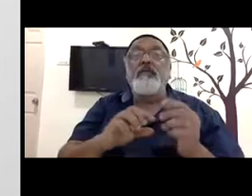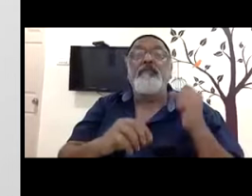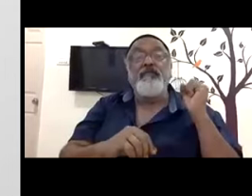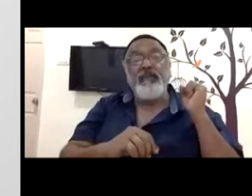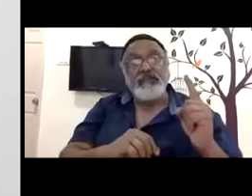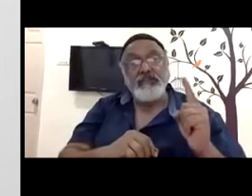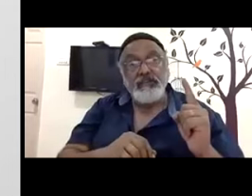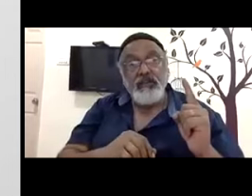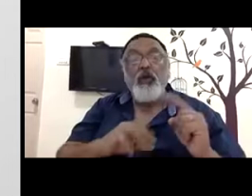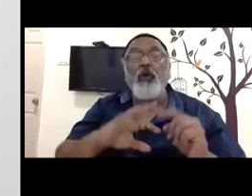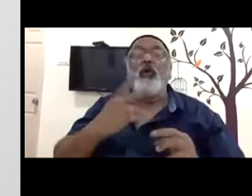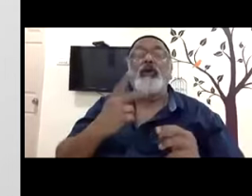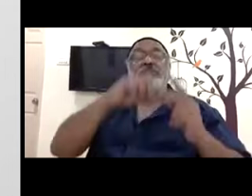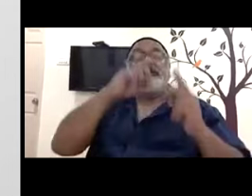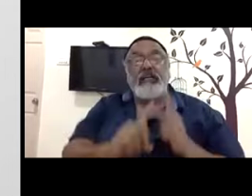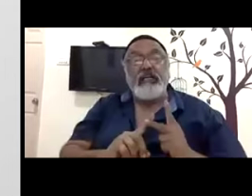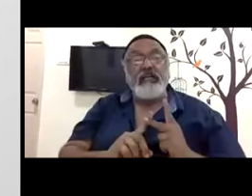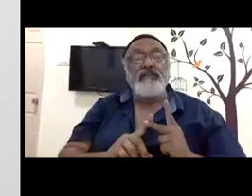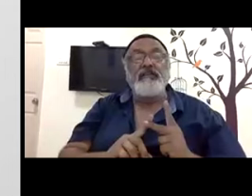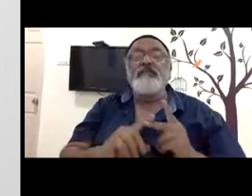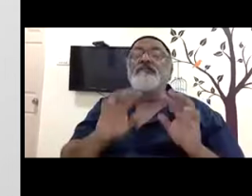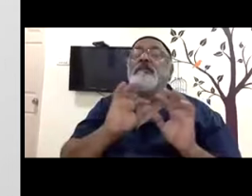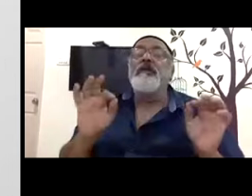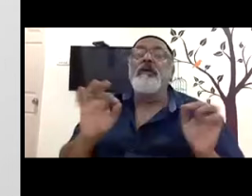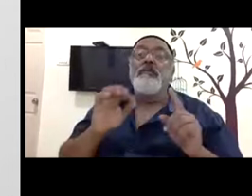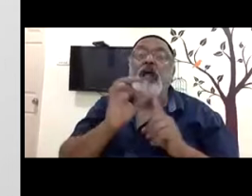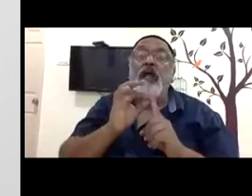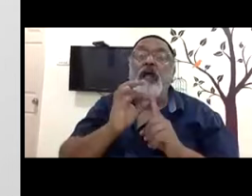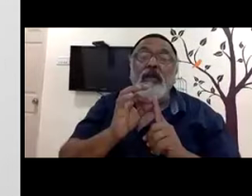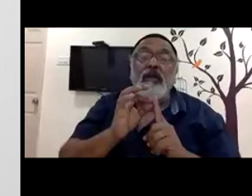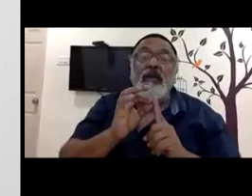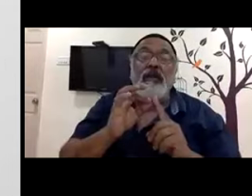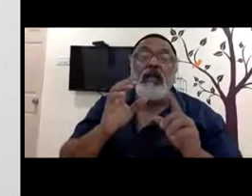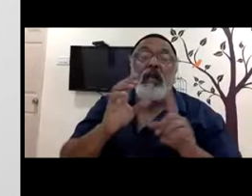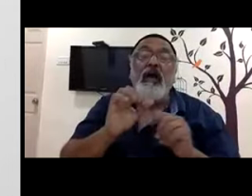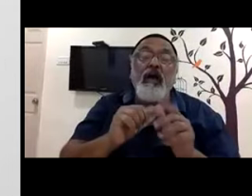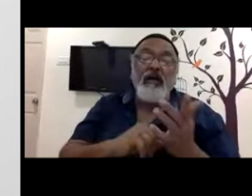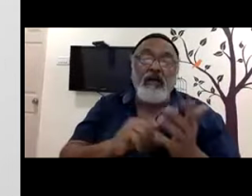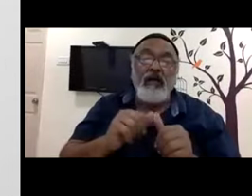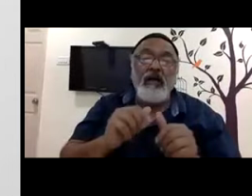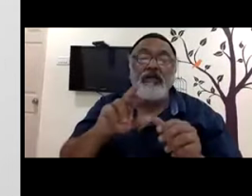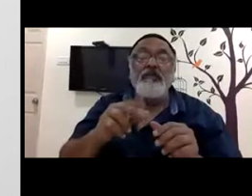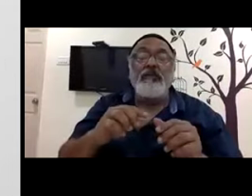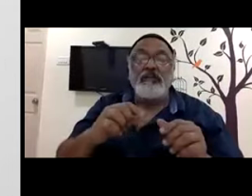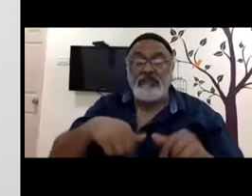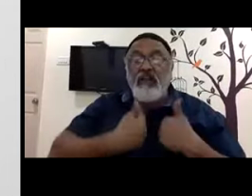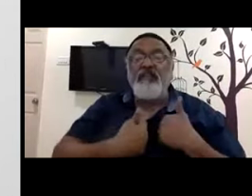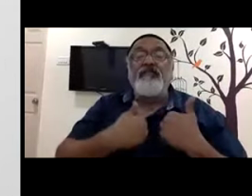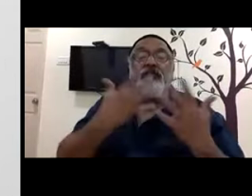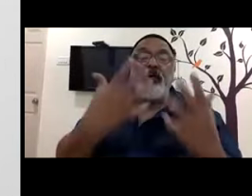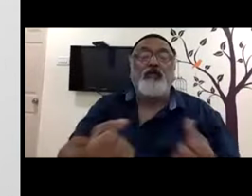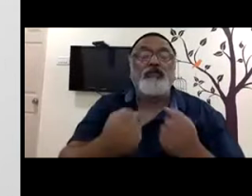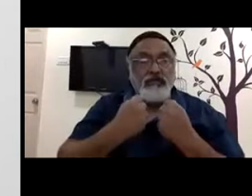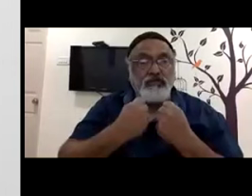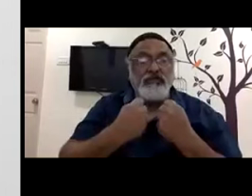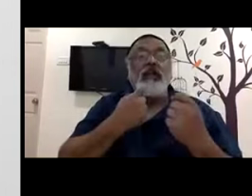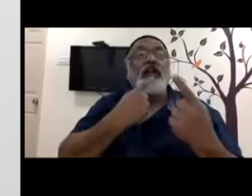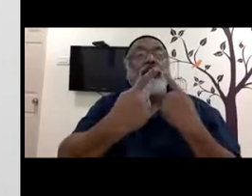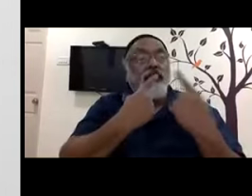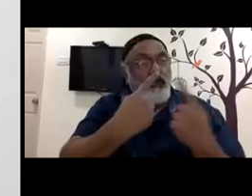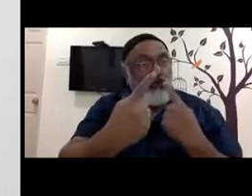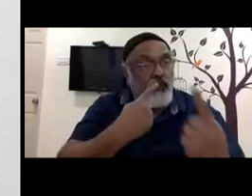secondary. In very simple terms, primary data is something that you collect yourself, that is first-hand. Maybe you do it through interviews, maybe you do